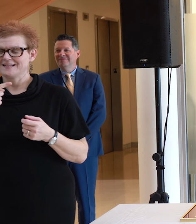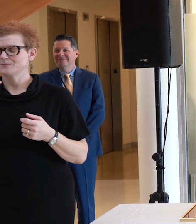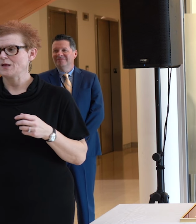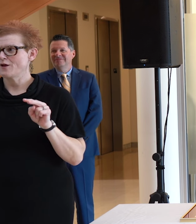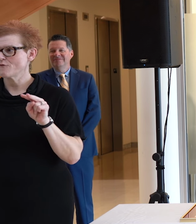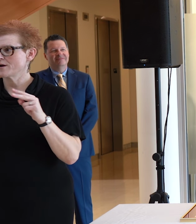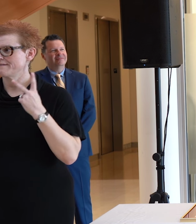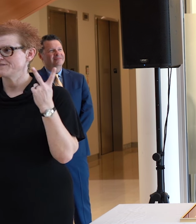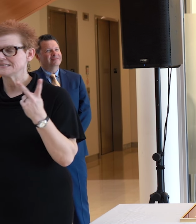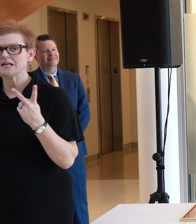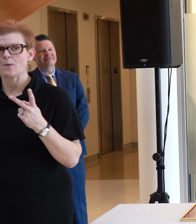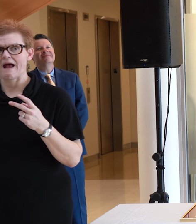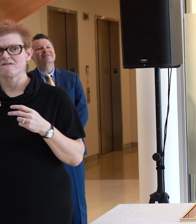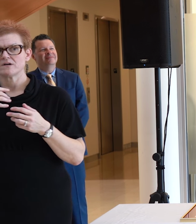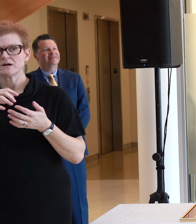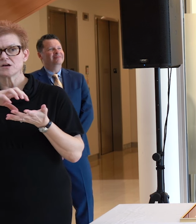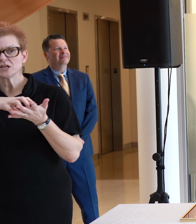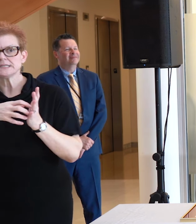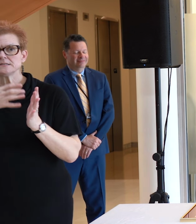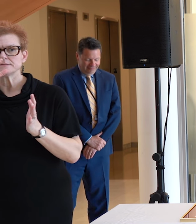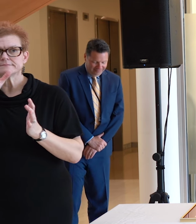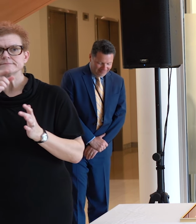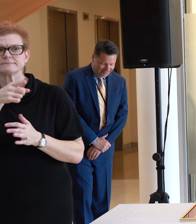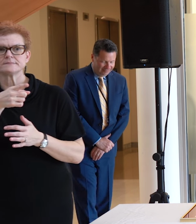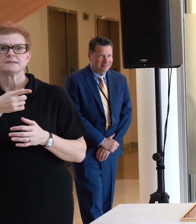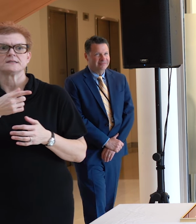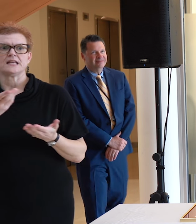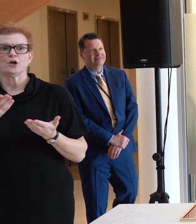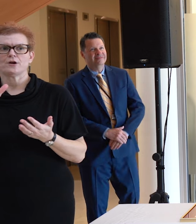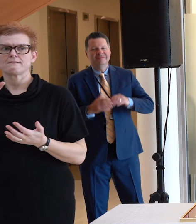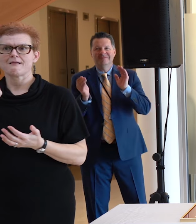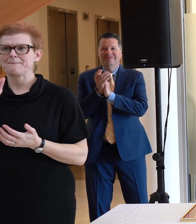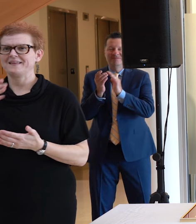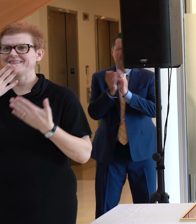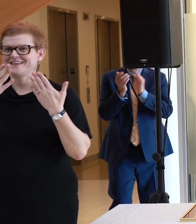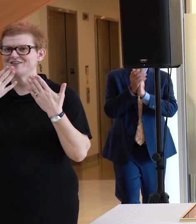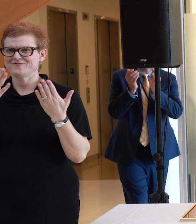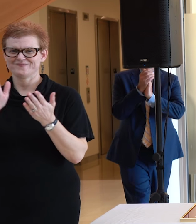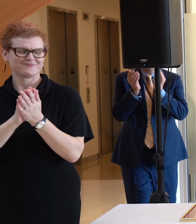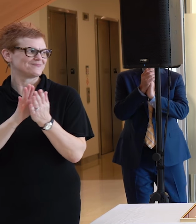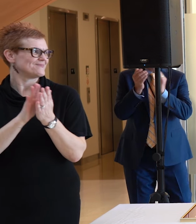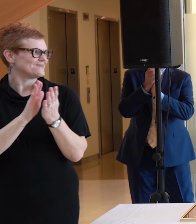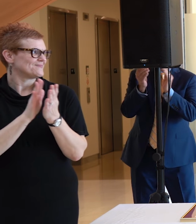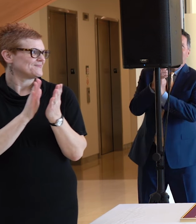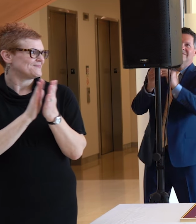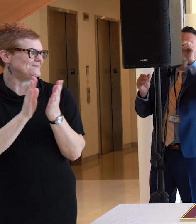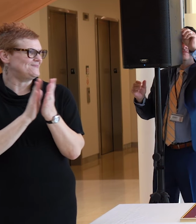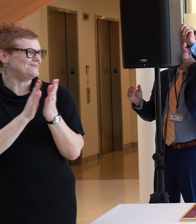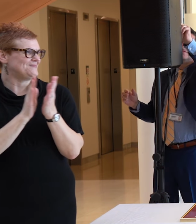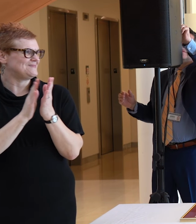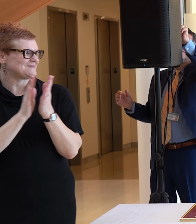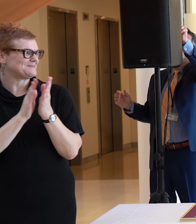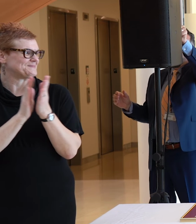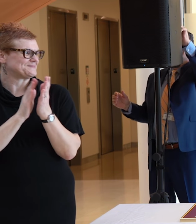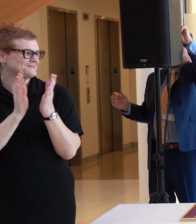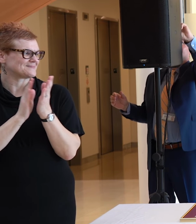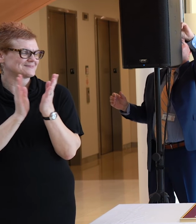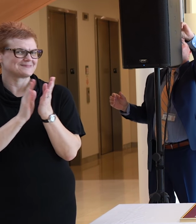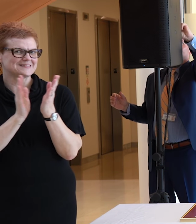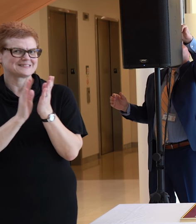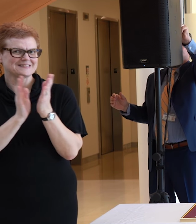with everyone. We have some refreshments over here in the lobby. Thank you.